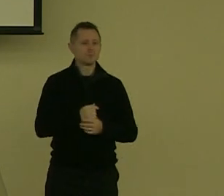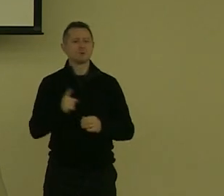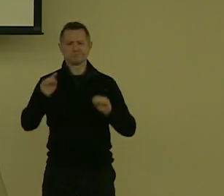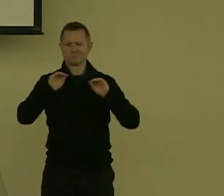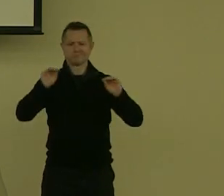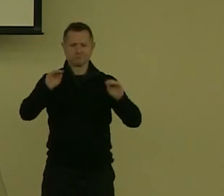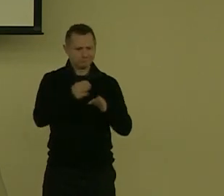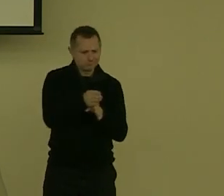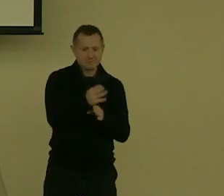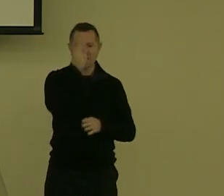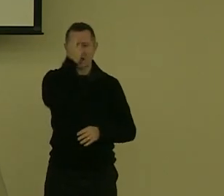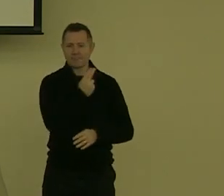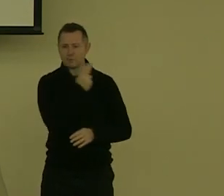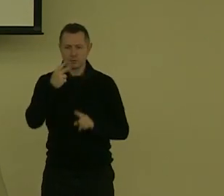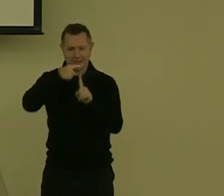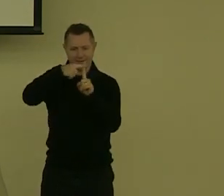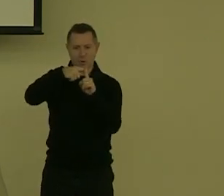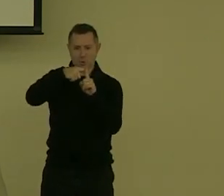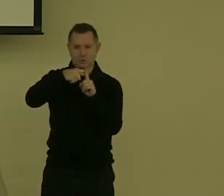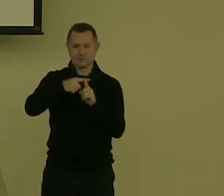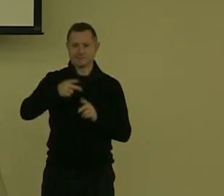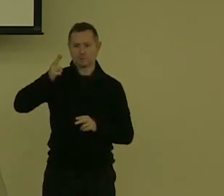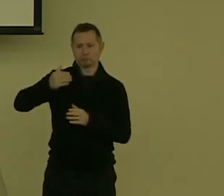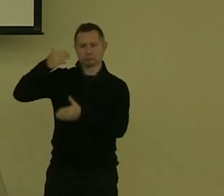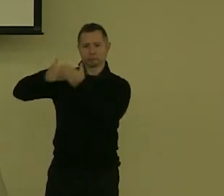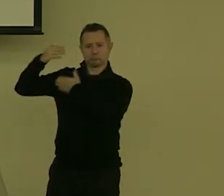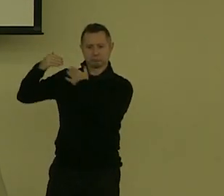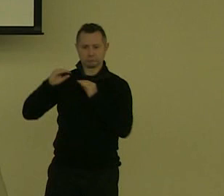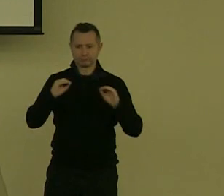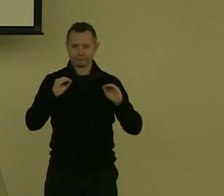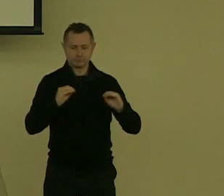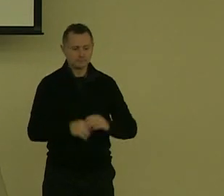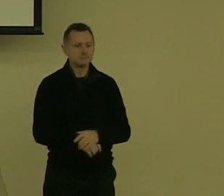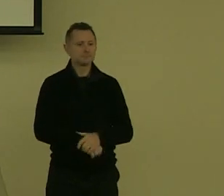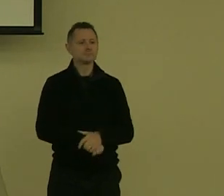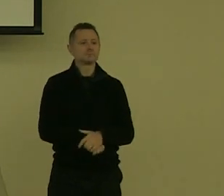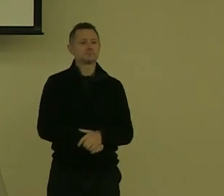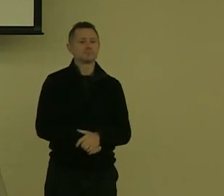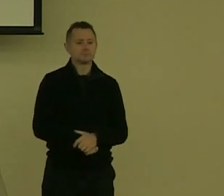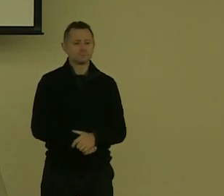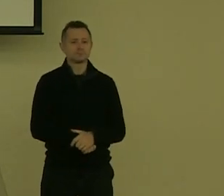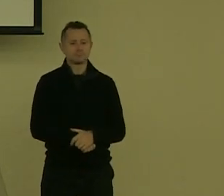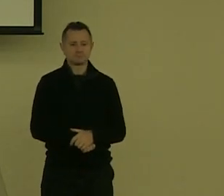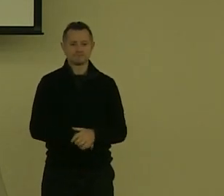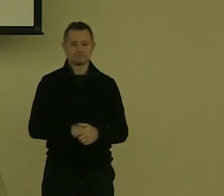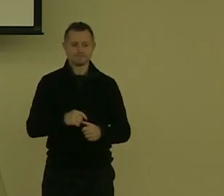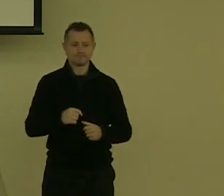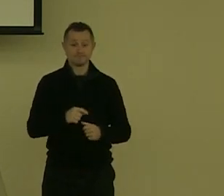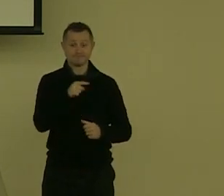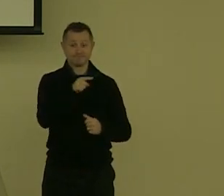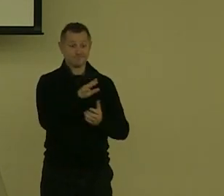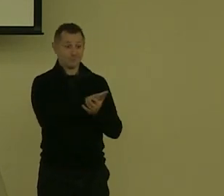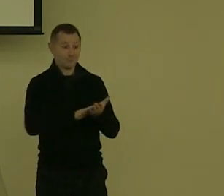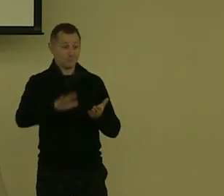In 2005, I created our graphic novels collection, and became the self-styled graphic